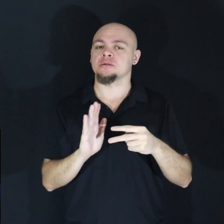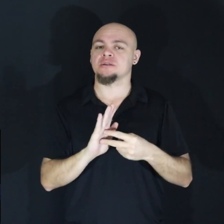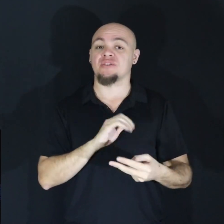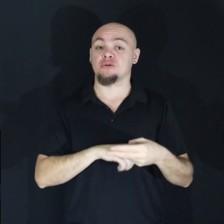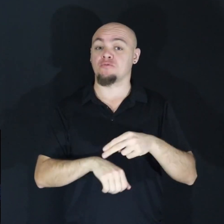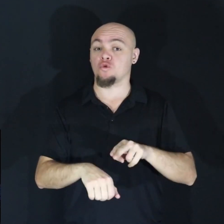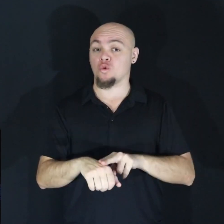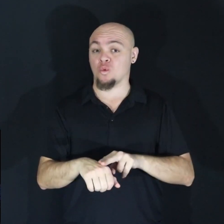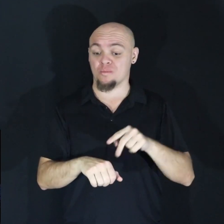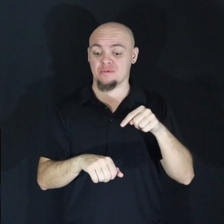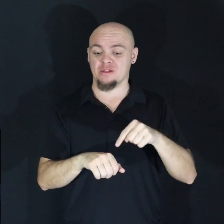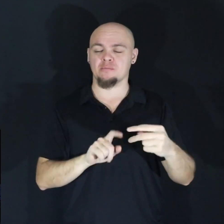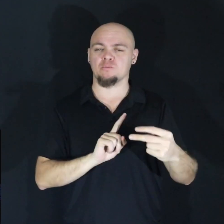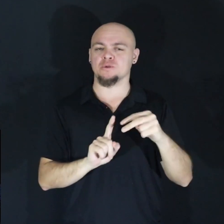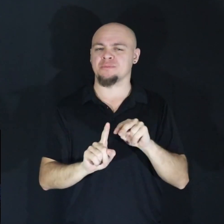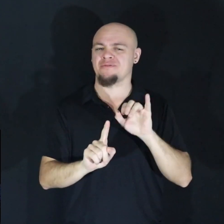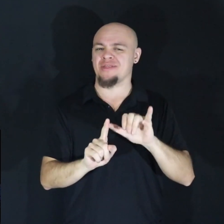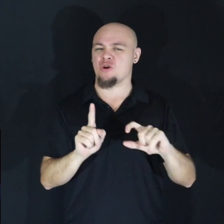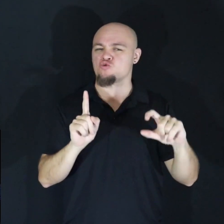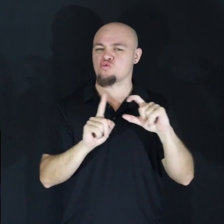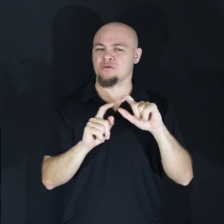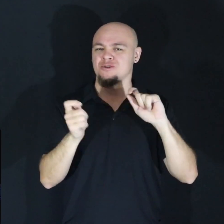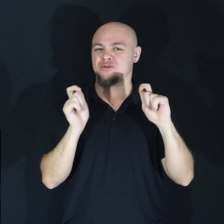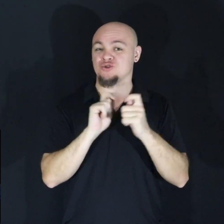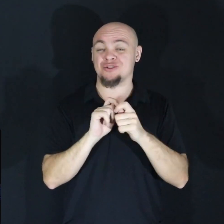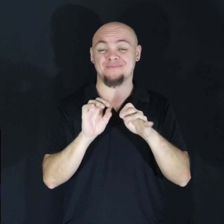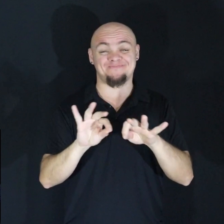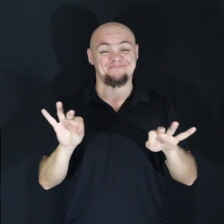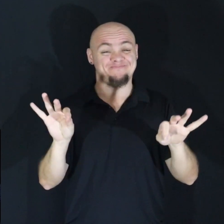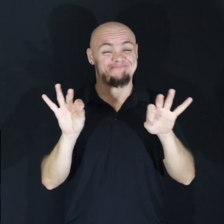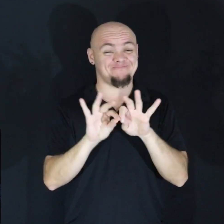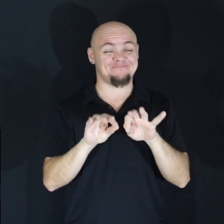my perspective of that word has changed dramatically.